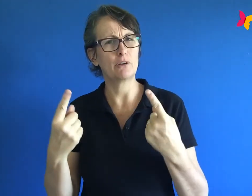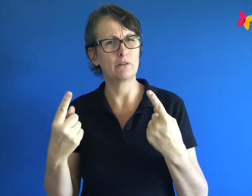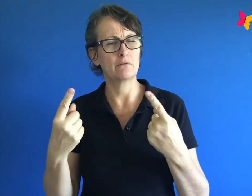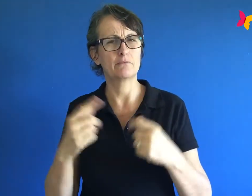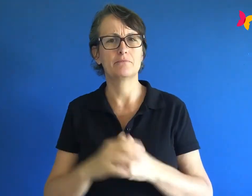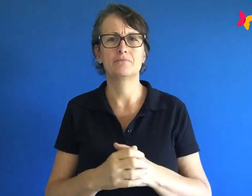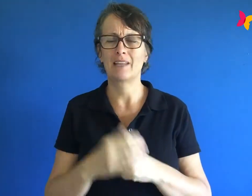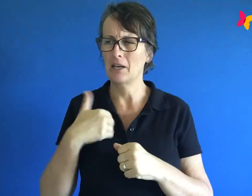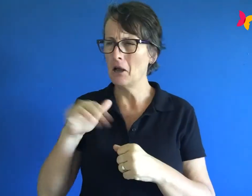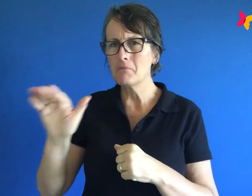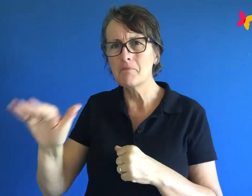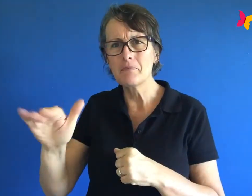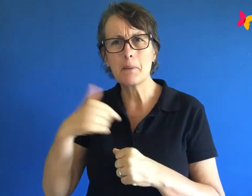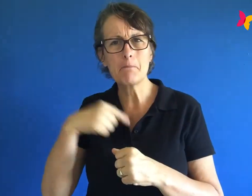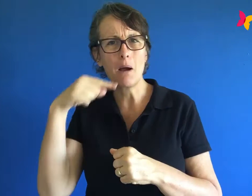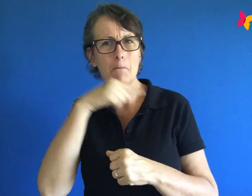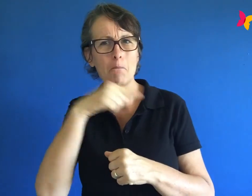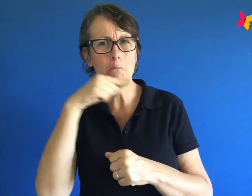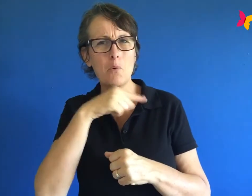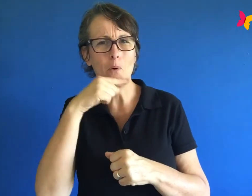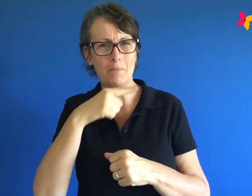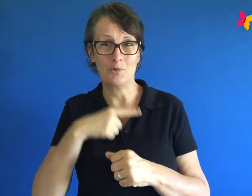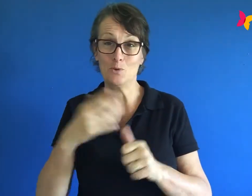to him that as my oldest child,